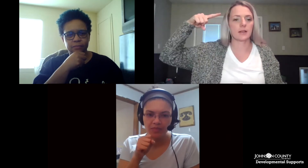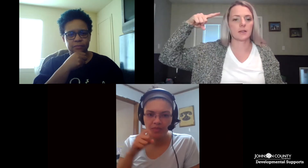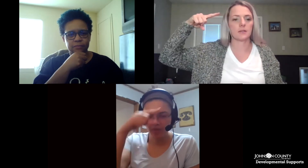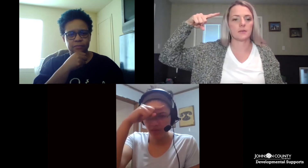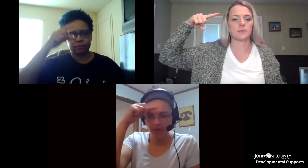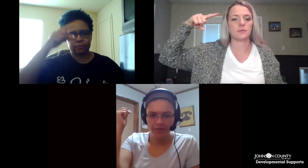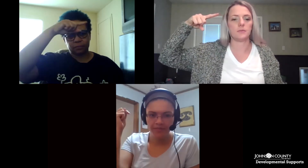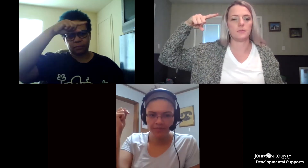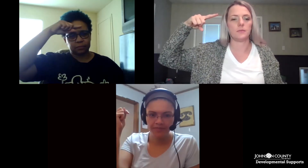Black.